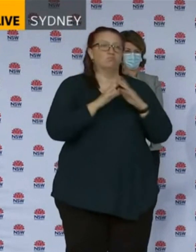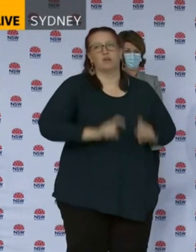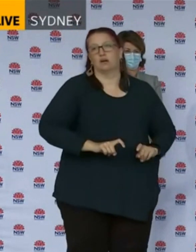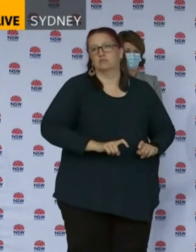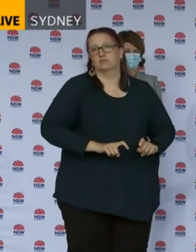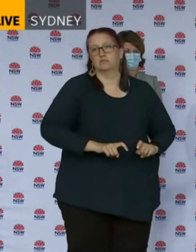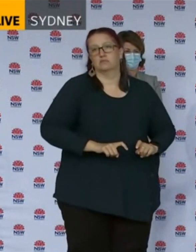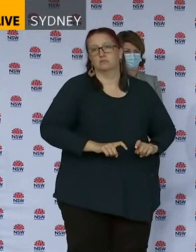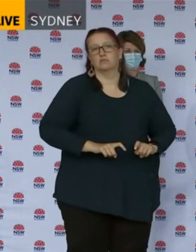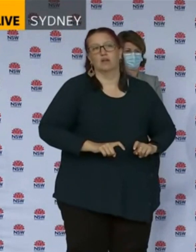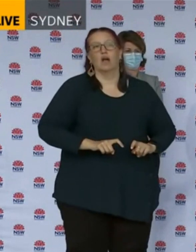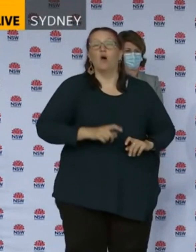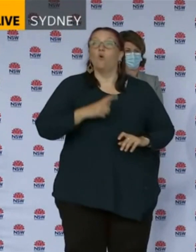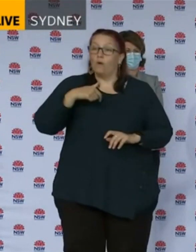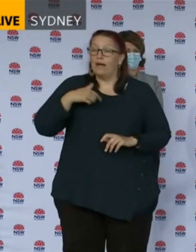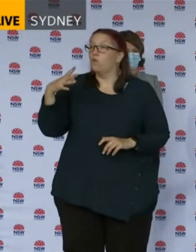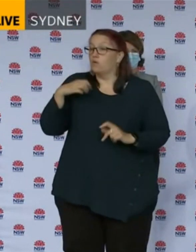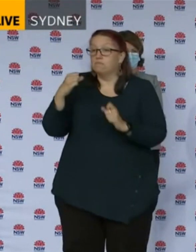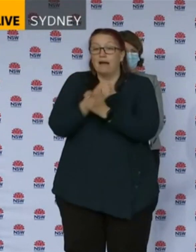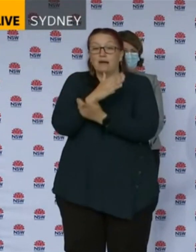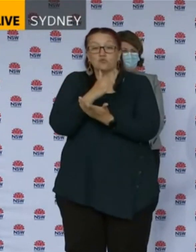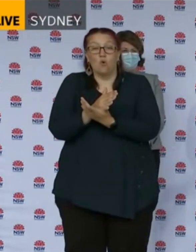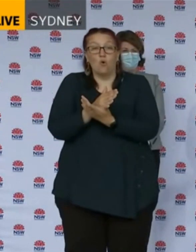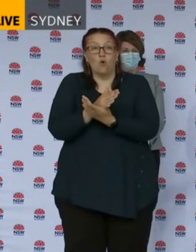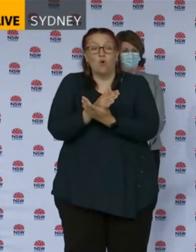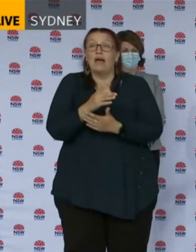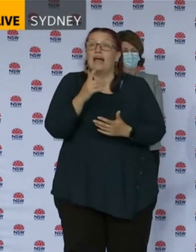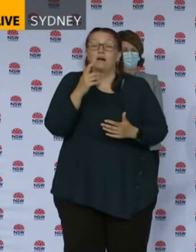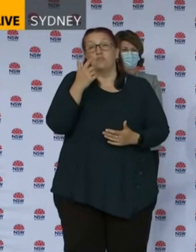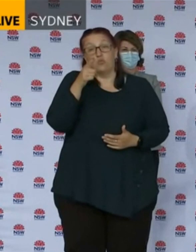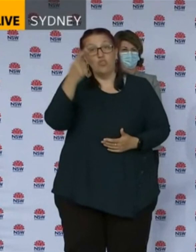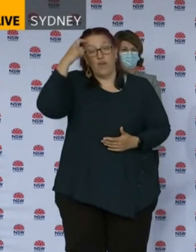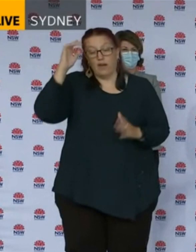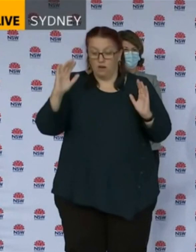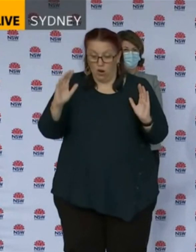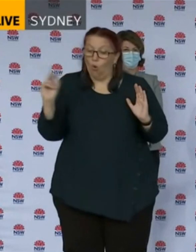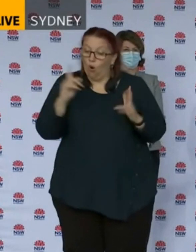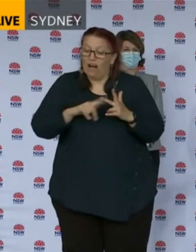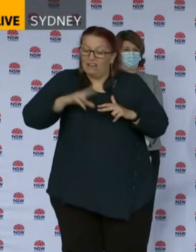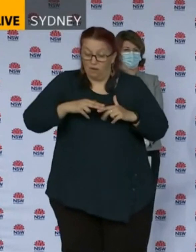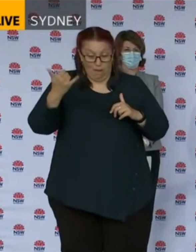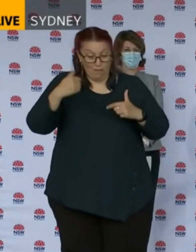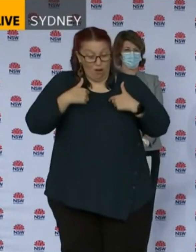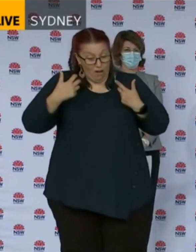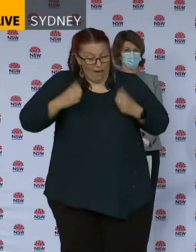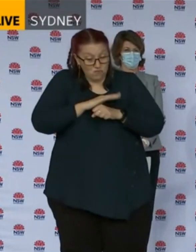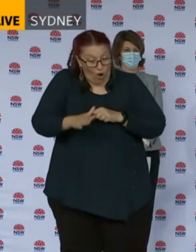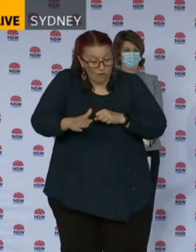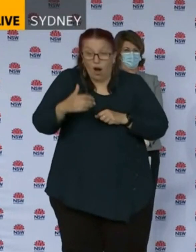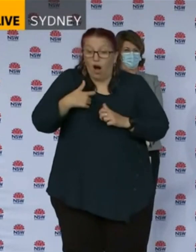your interactions don't pose anyone else at risk of you spreading it. So even when you're moving about in those